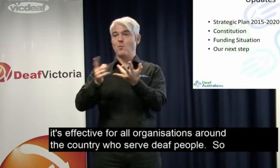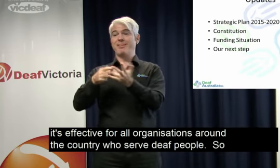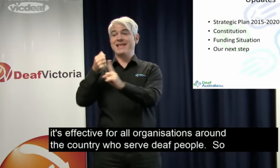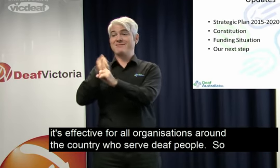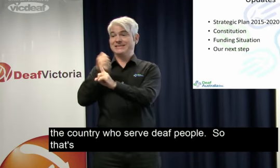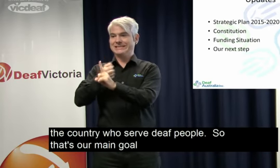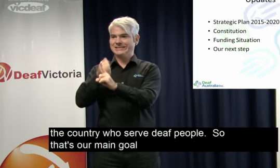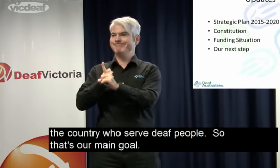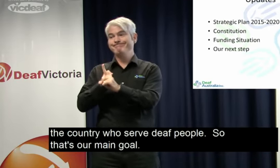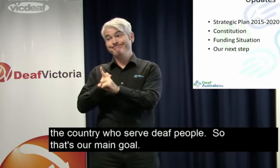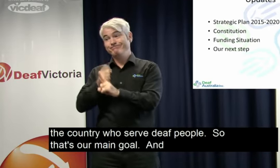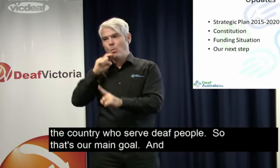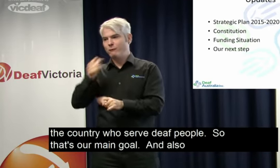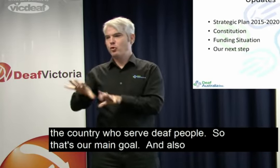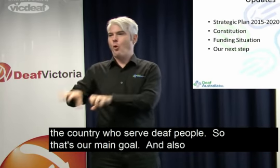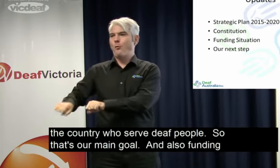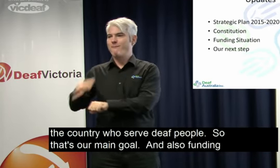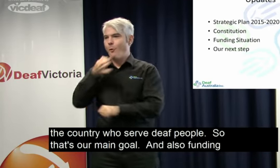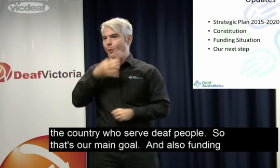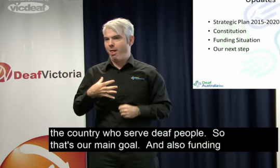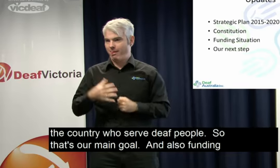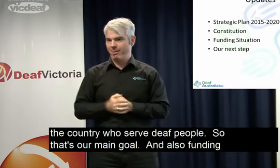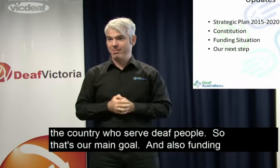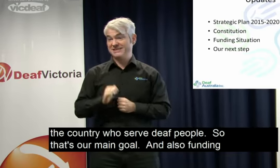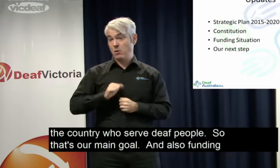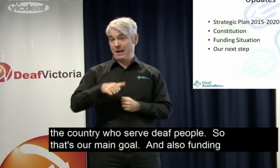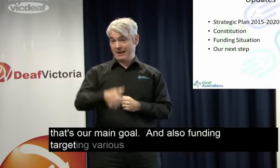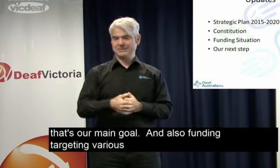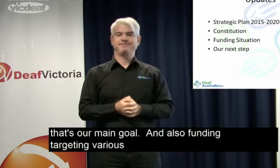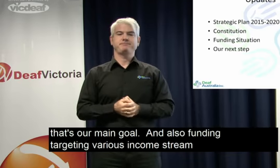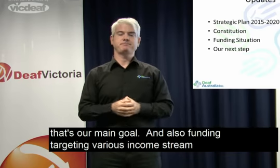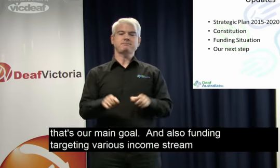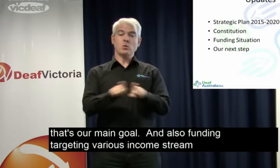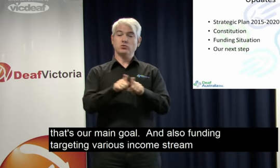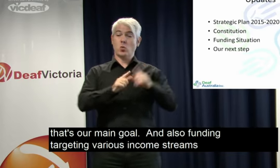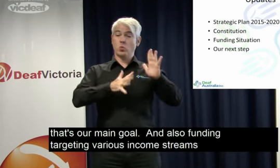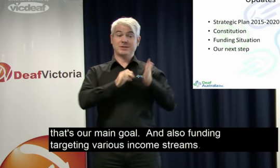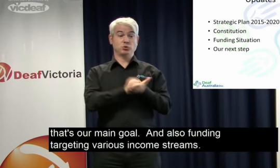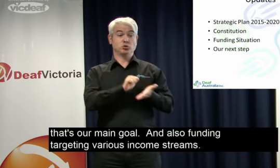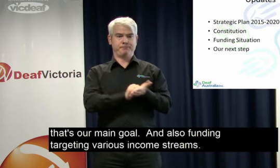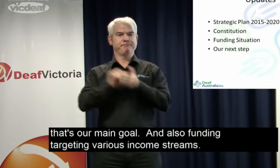various income streams. With advocacy, unfortunately, that will have to be put on hold for a while.